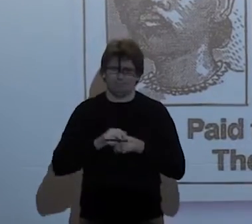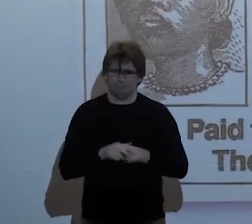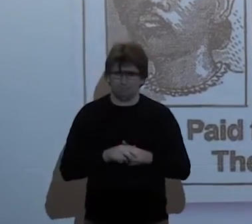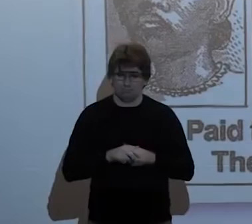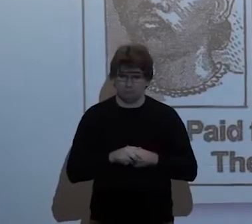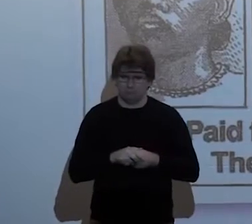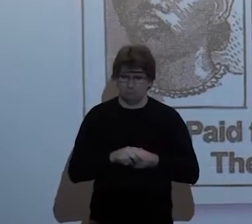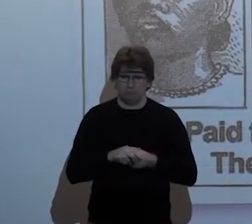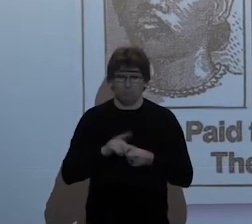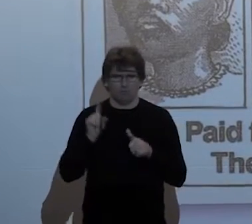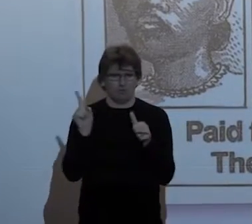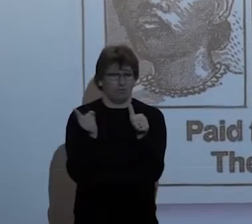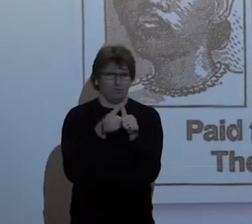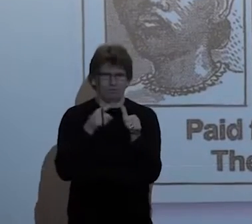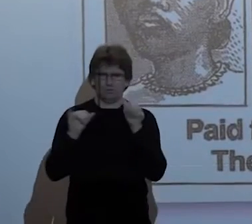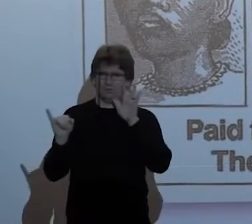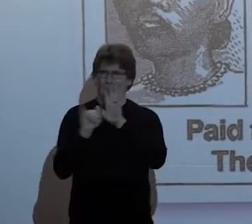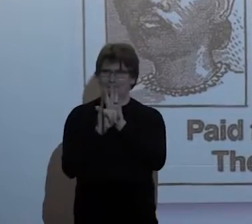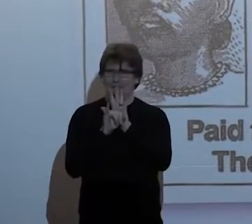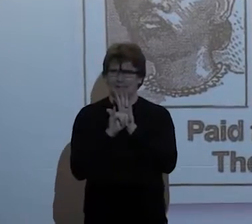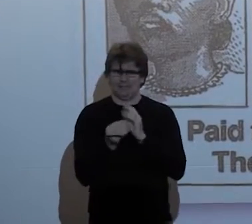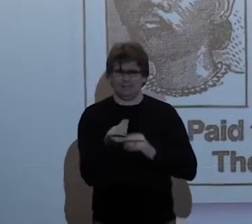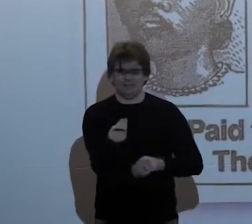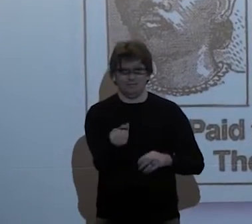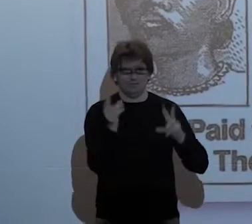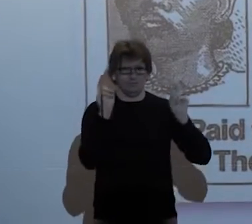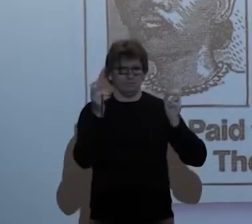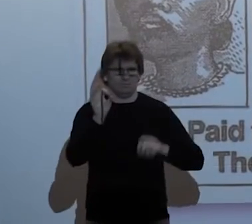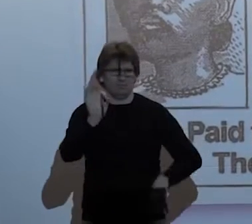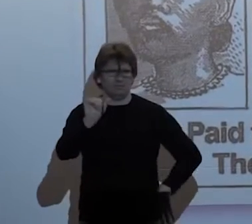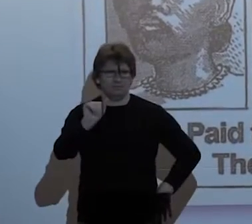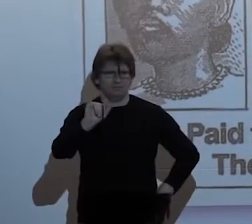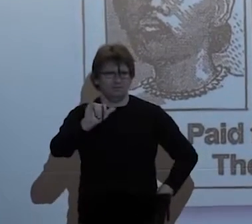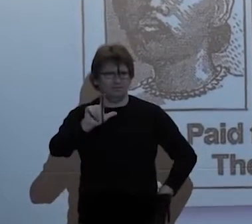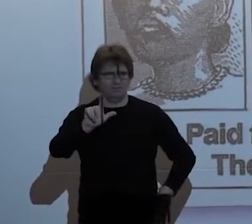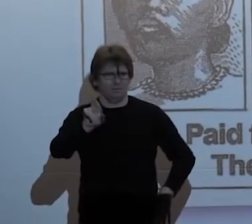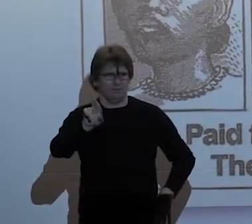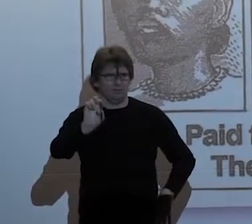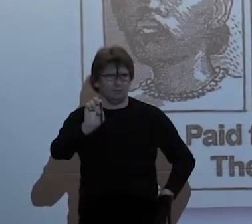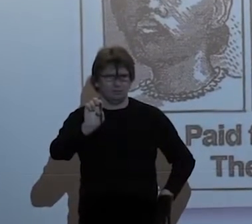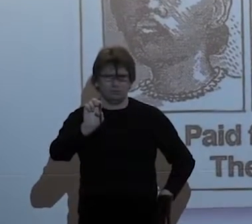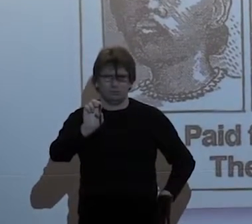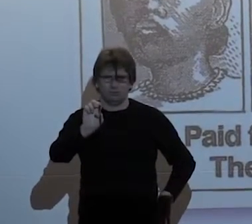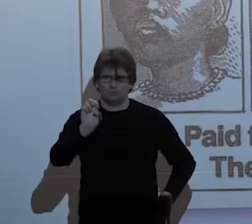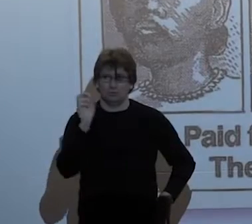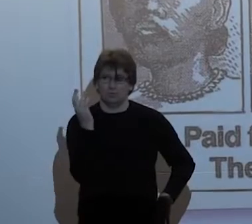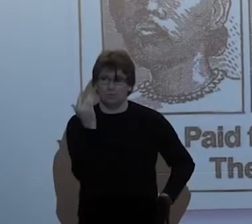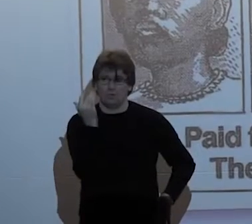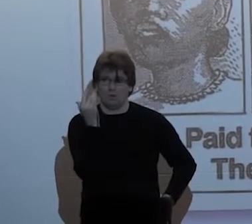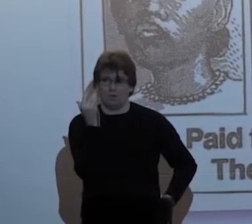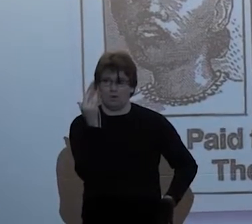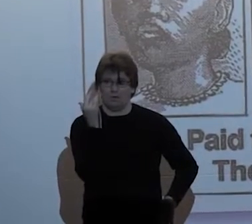they're born, other than when they're initially given a name, they're immediately identified as having failed at